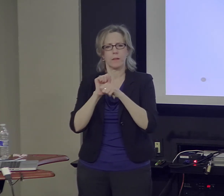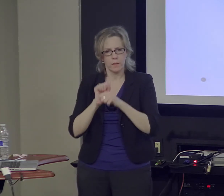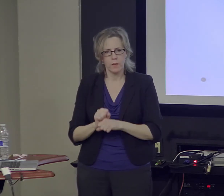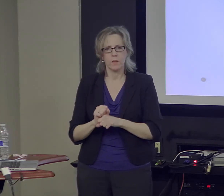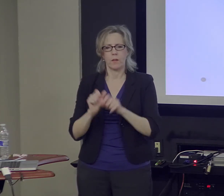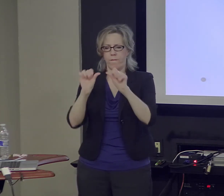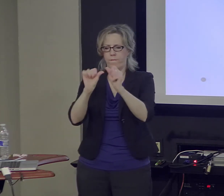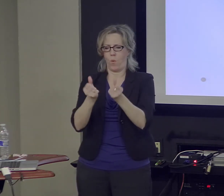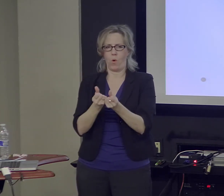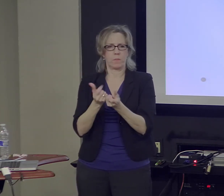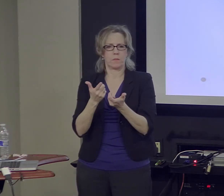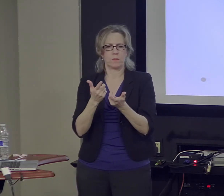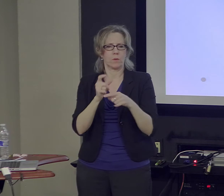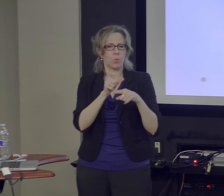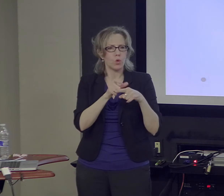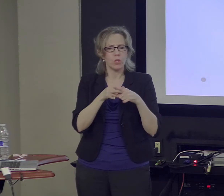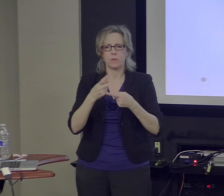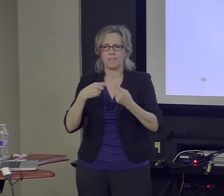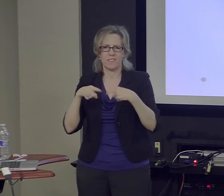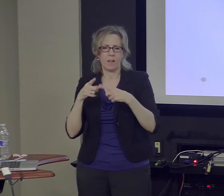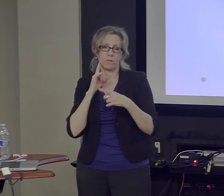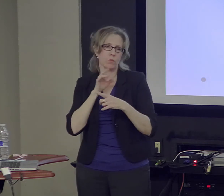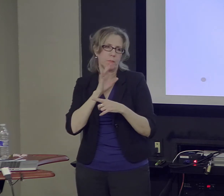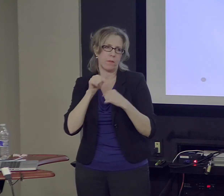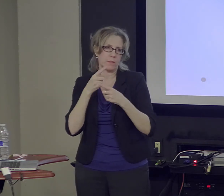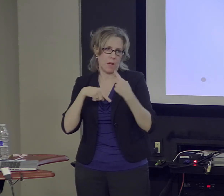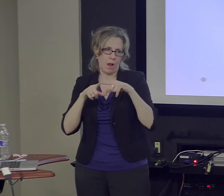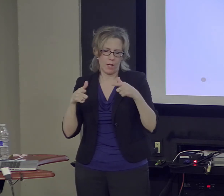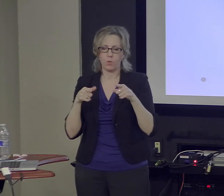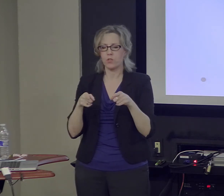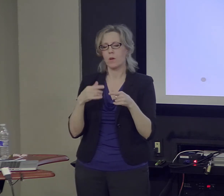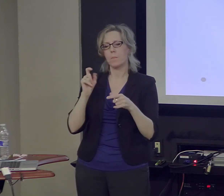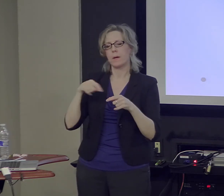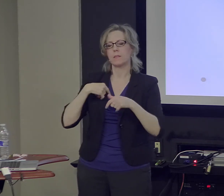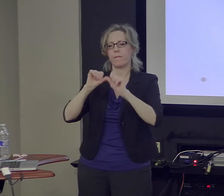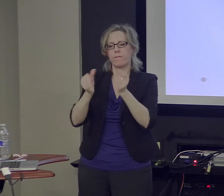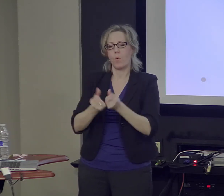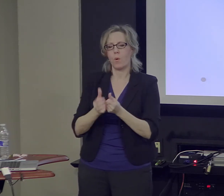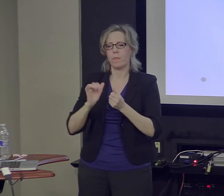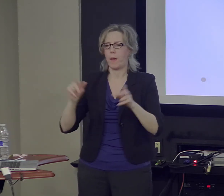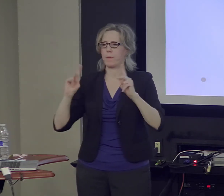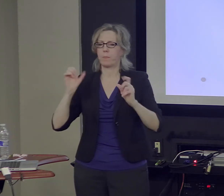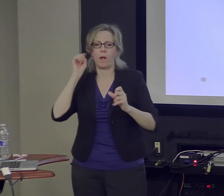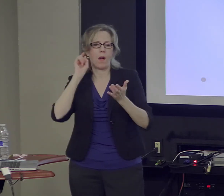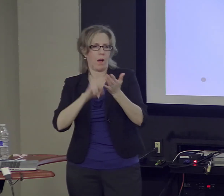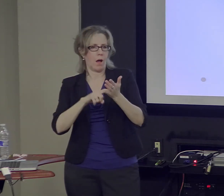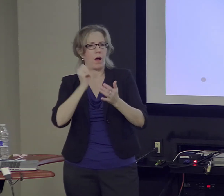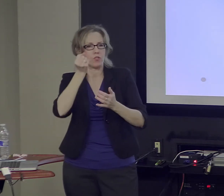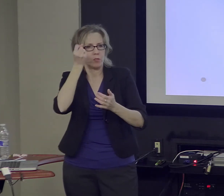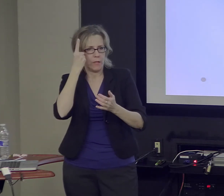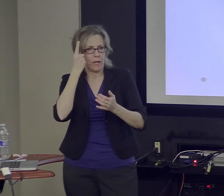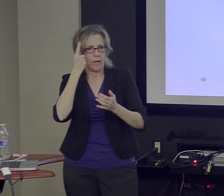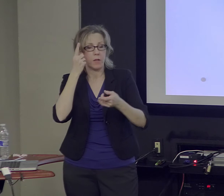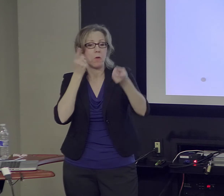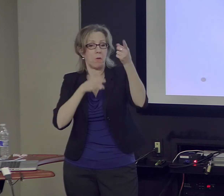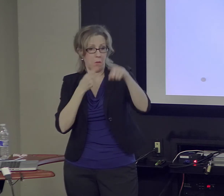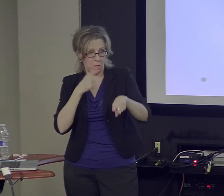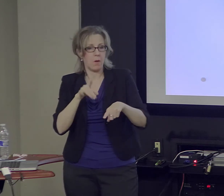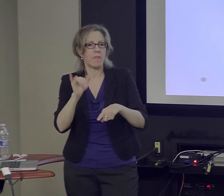And in language and communication, we understand that there needs to be conventions and form that people can identify,